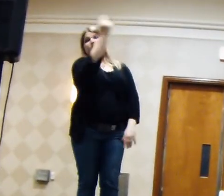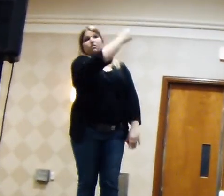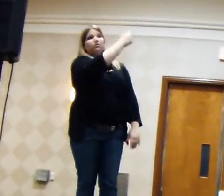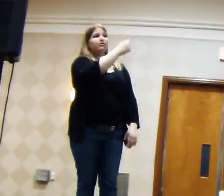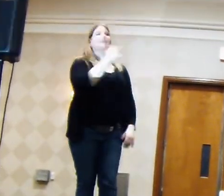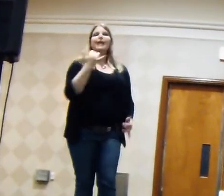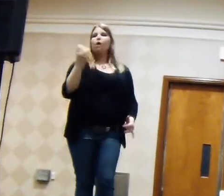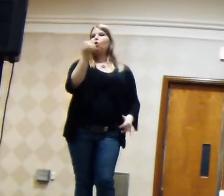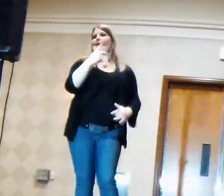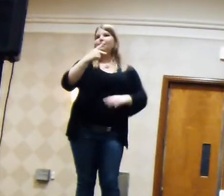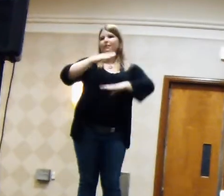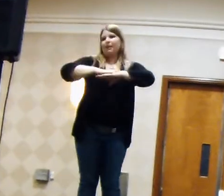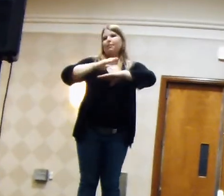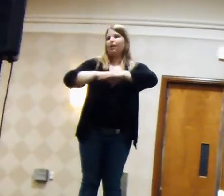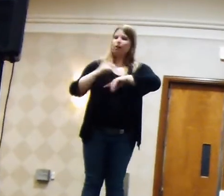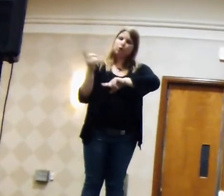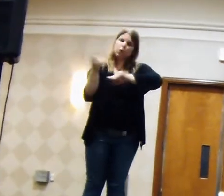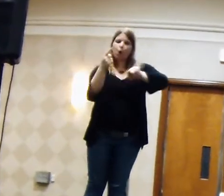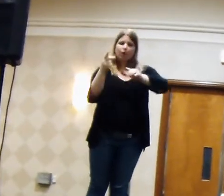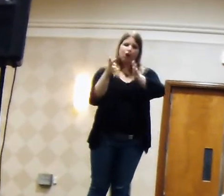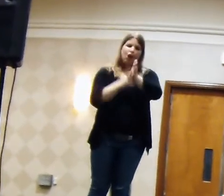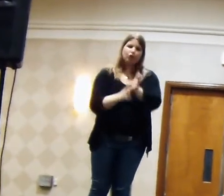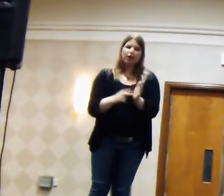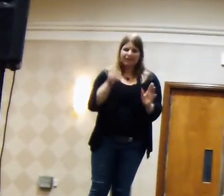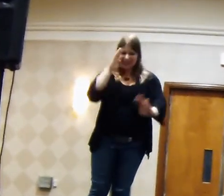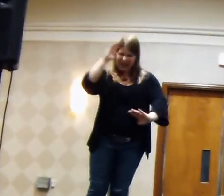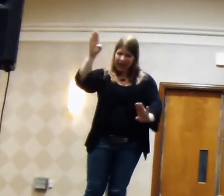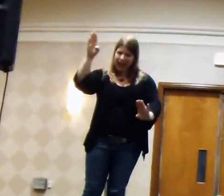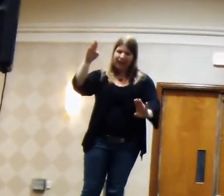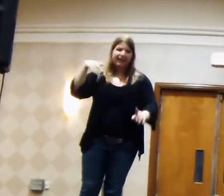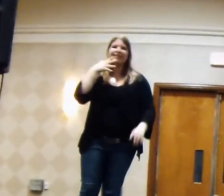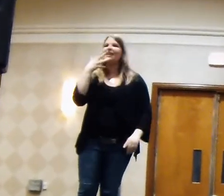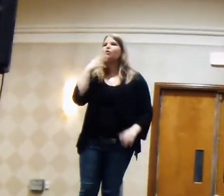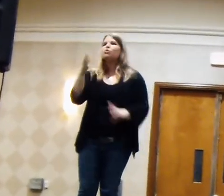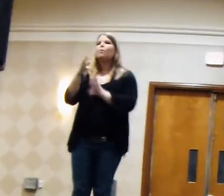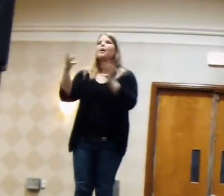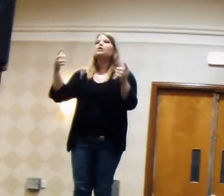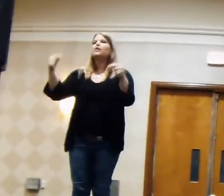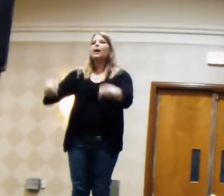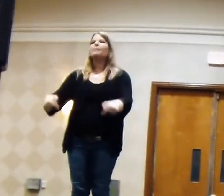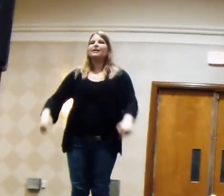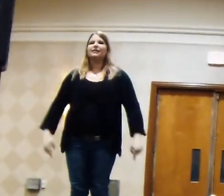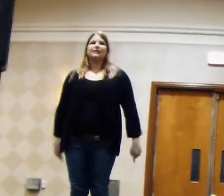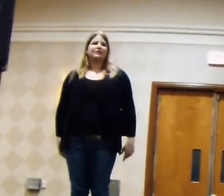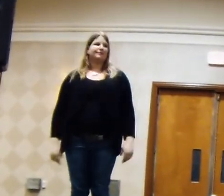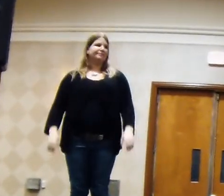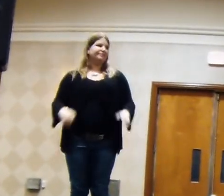Heading back to her table, so if you're going to autograph, then say hi to her. Thank you so much for coming. Really appreciate